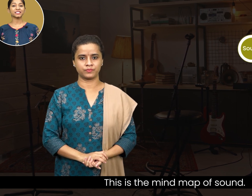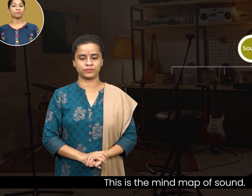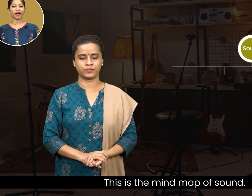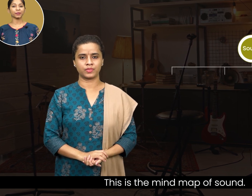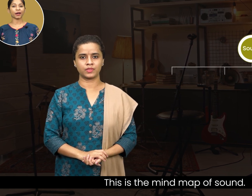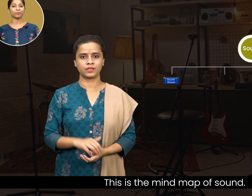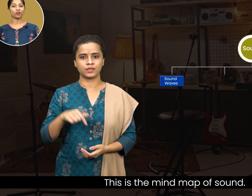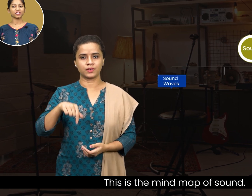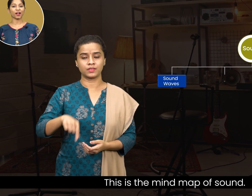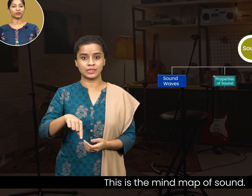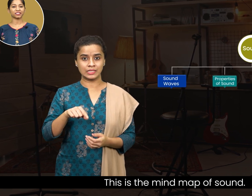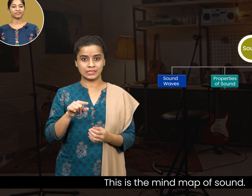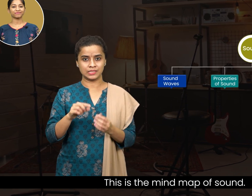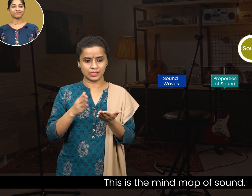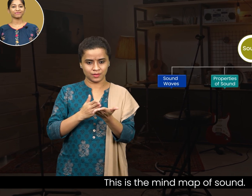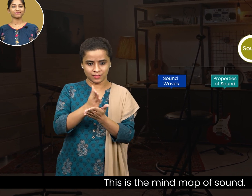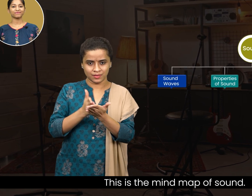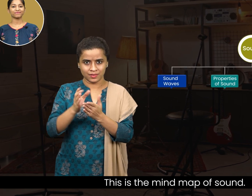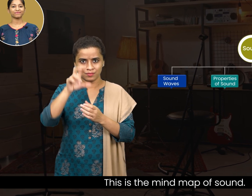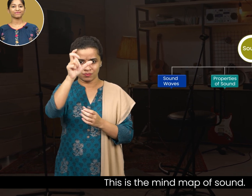This is the mind map of sound.